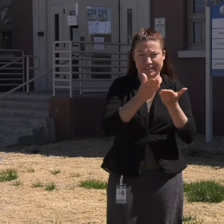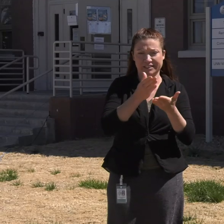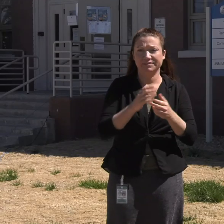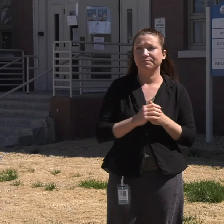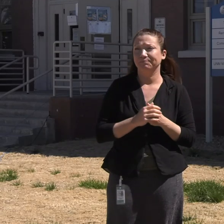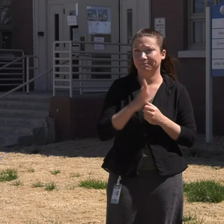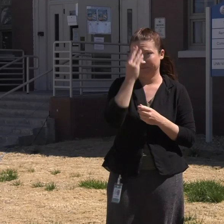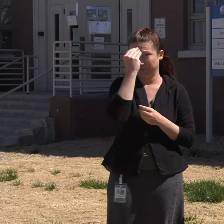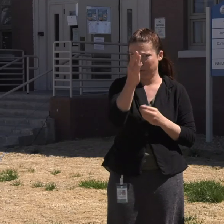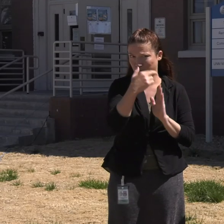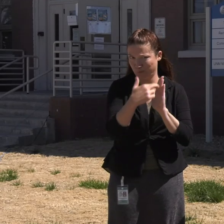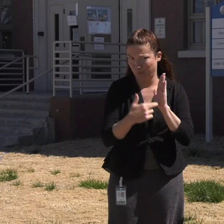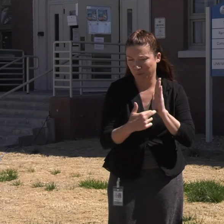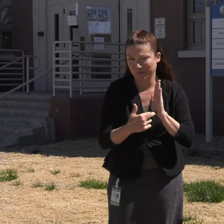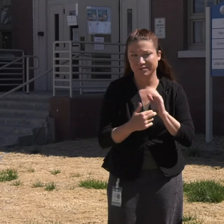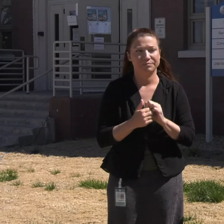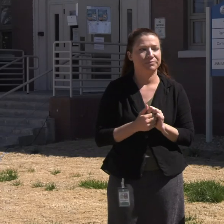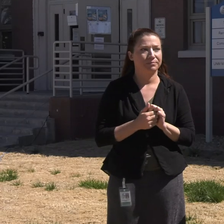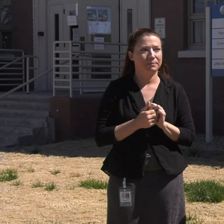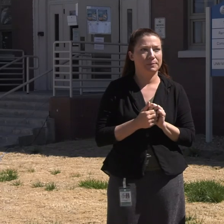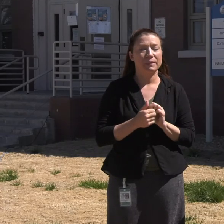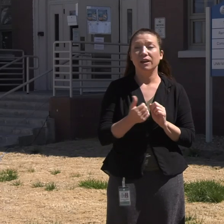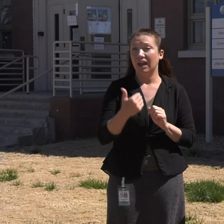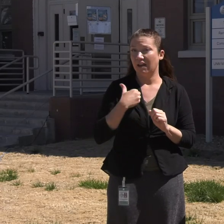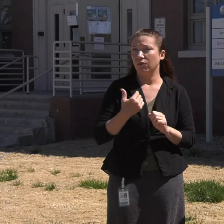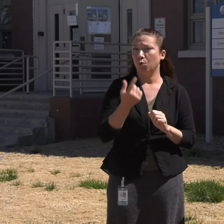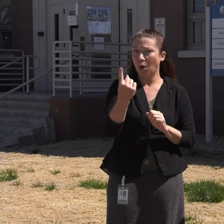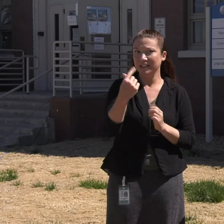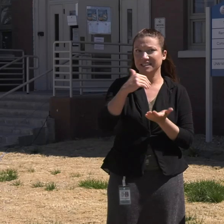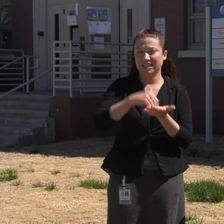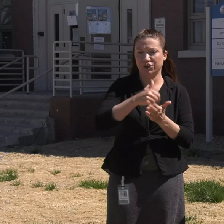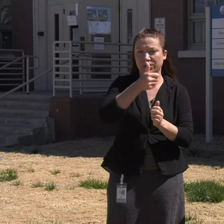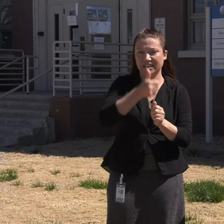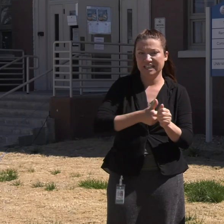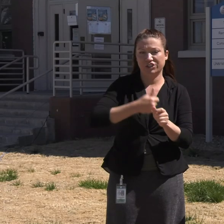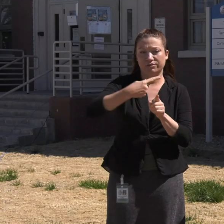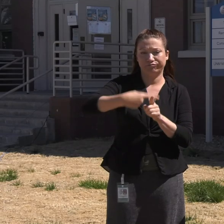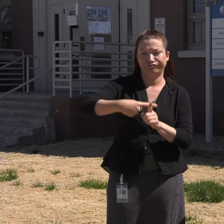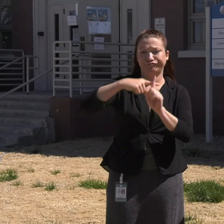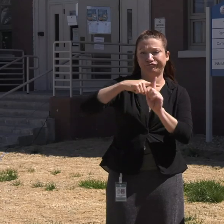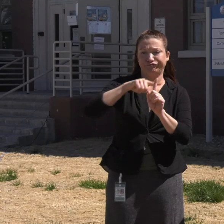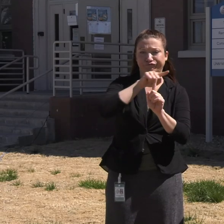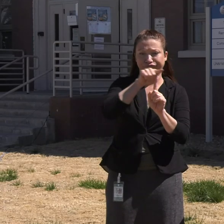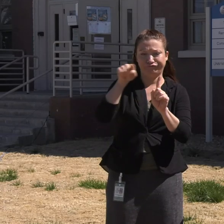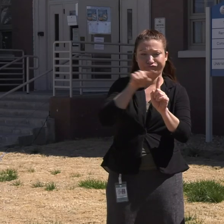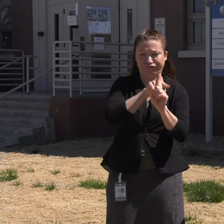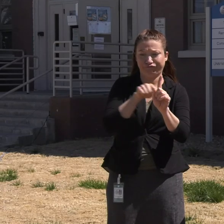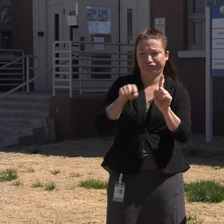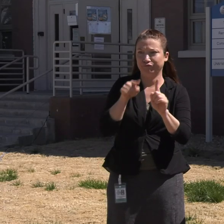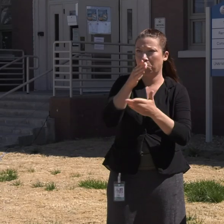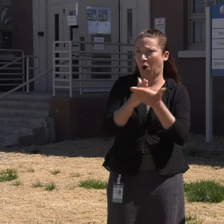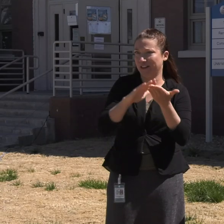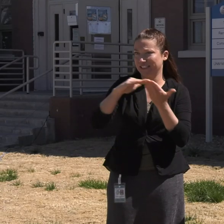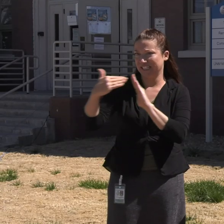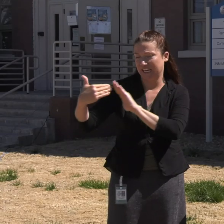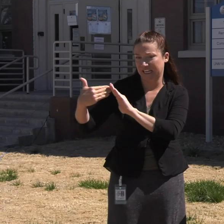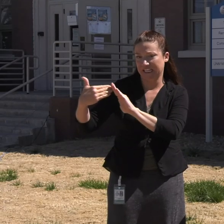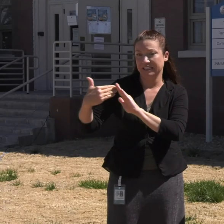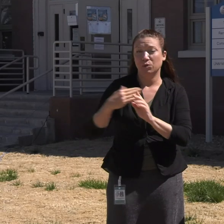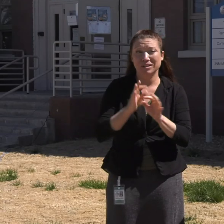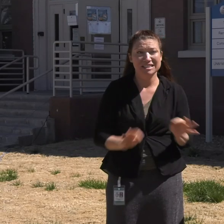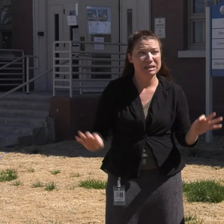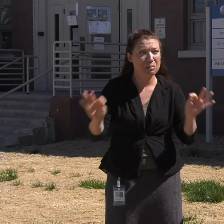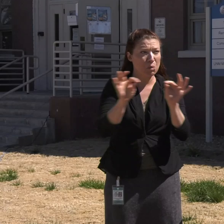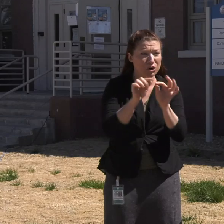every center is located, we have one in every quadrant of the city. It is important that those who need to access these centers access the one in the quadrant of the city